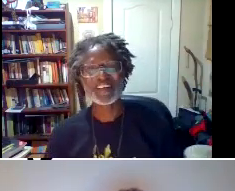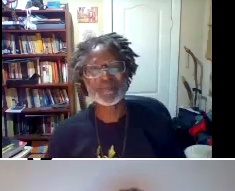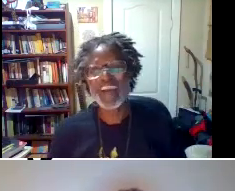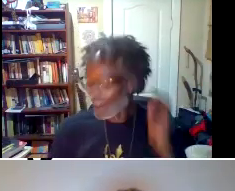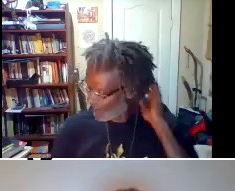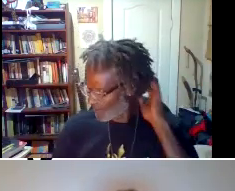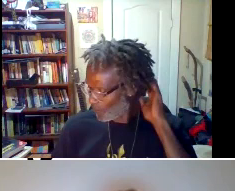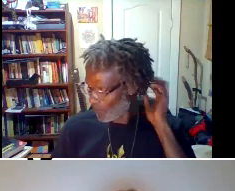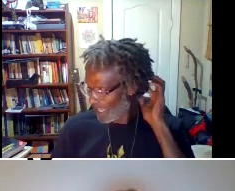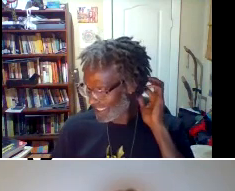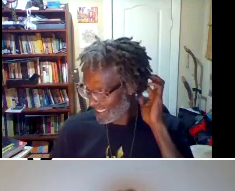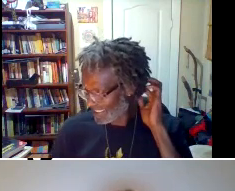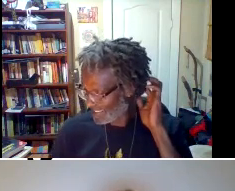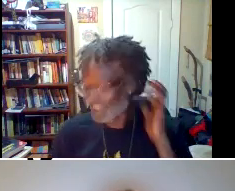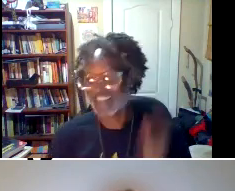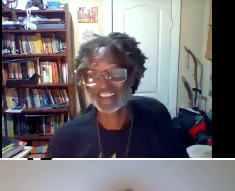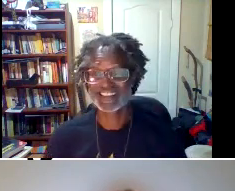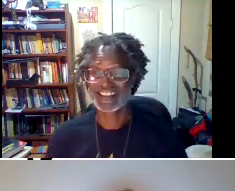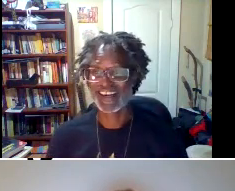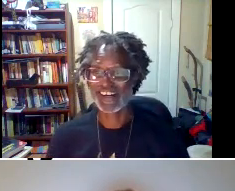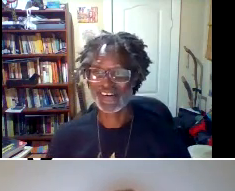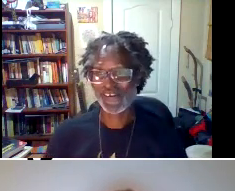Mhm. Yeah, I learned a whole lot Um, today.